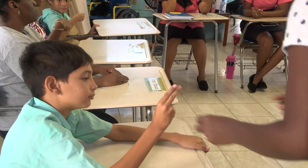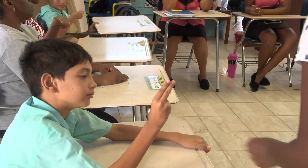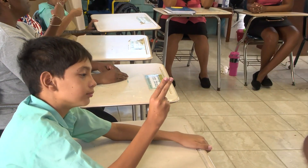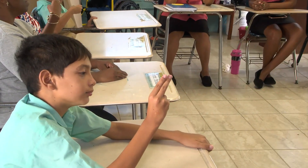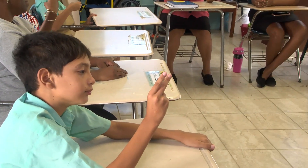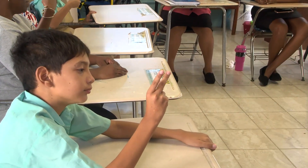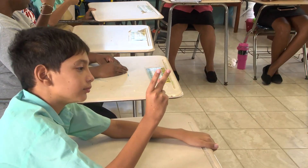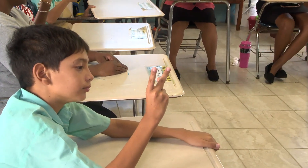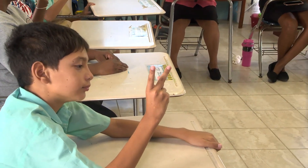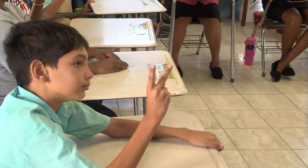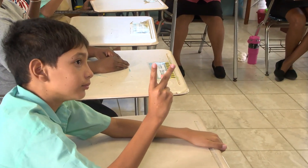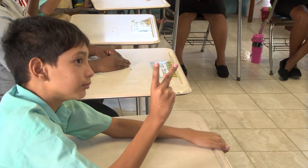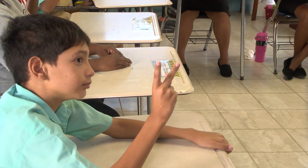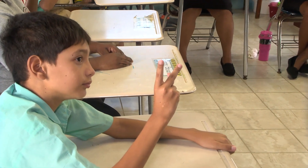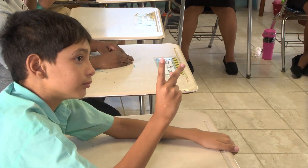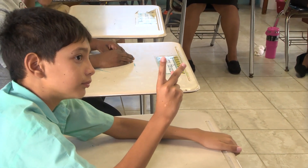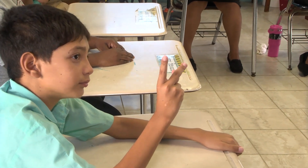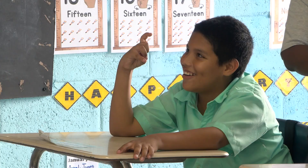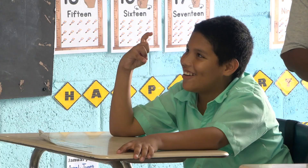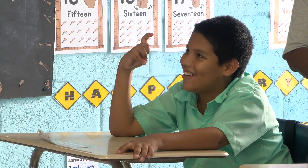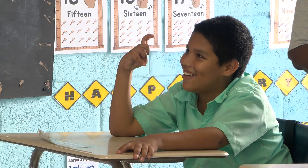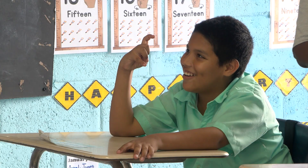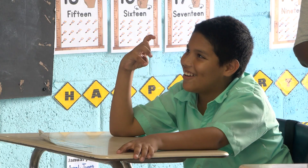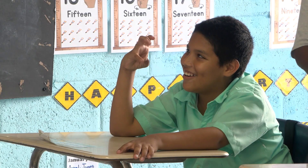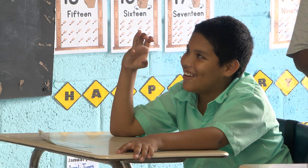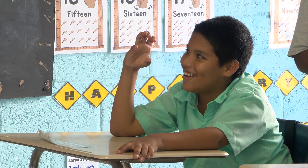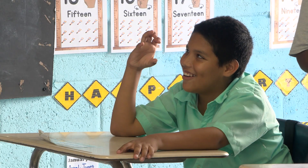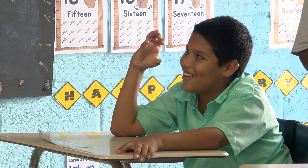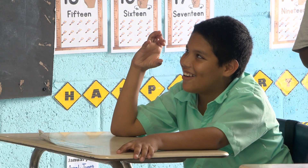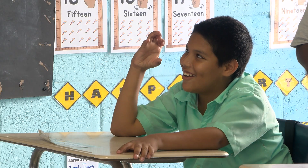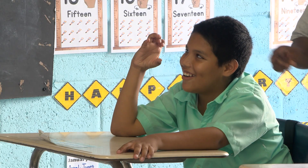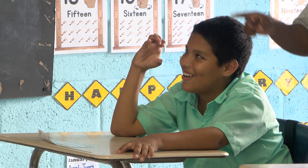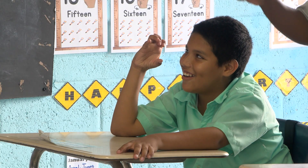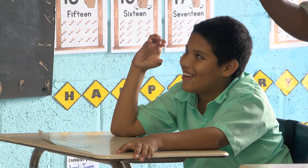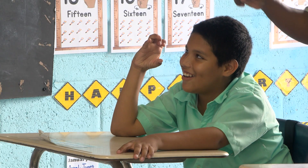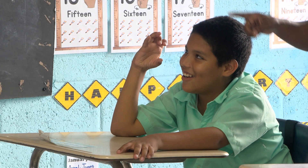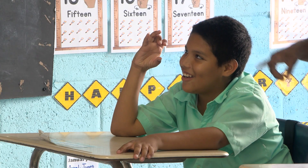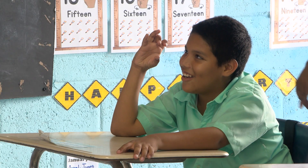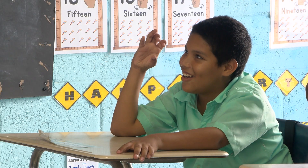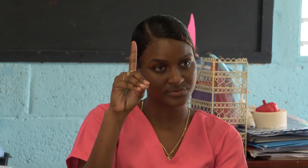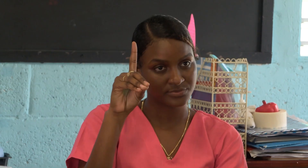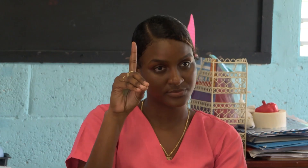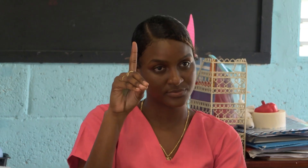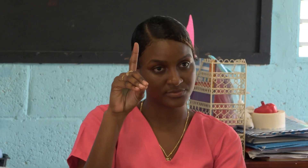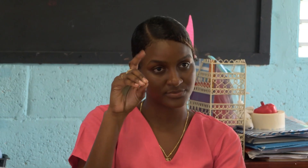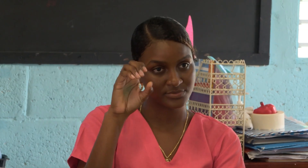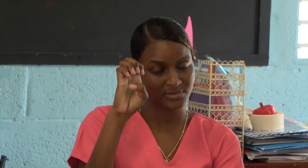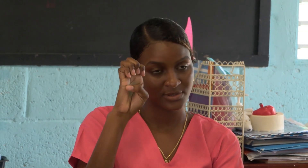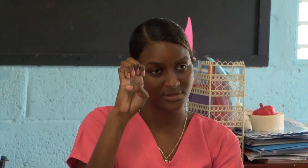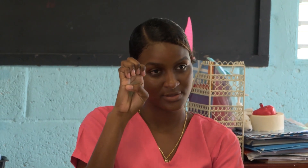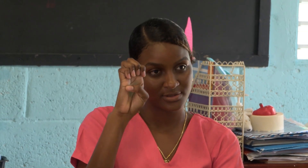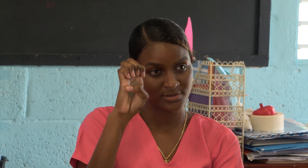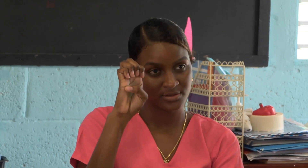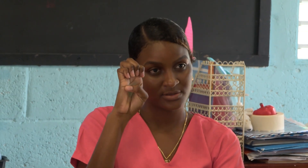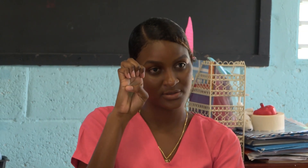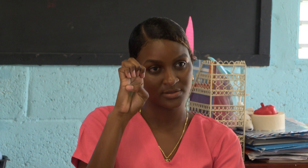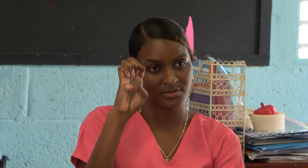the 1950s. This school started off with one student who was